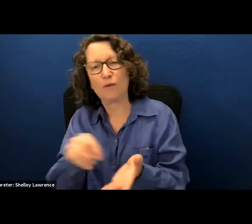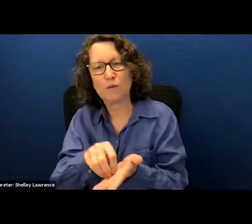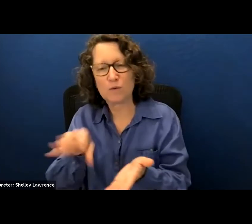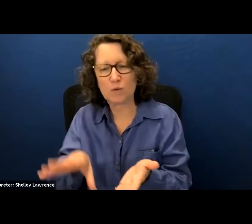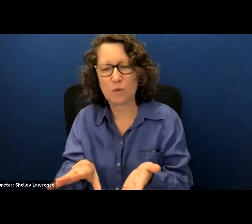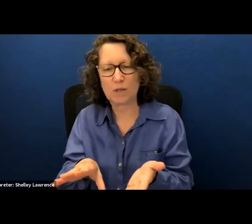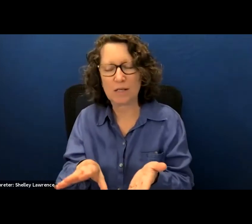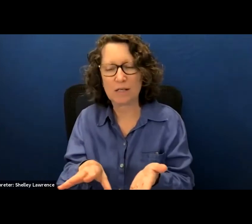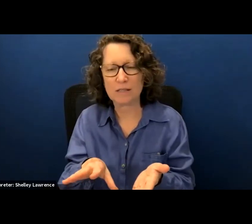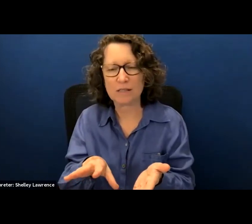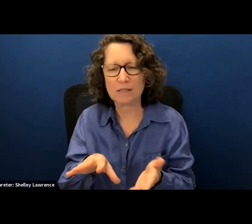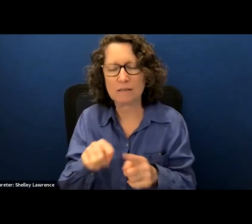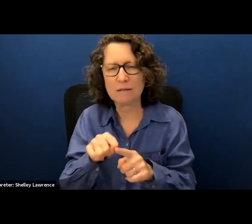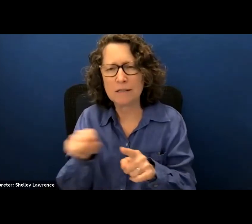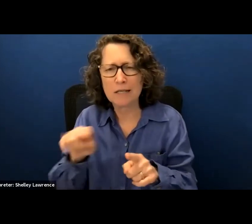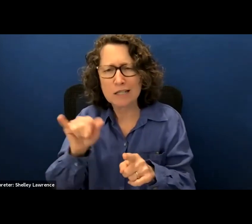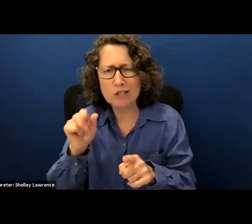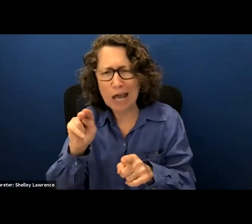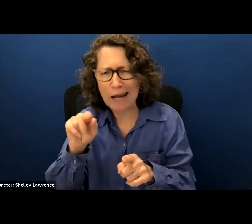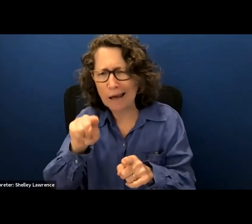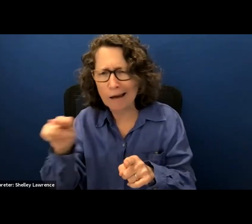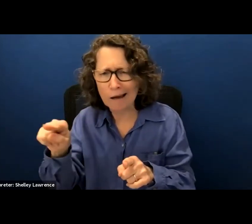Jen Balacius, who coordinates all of it,